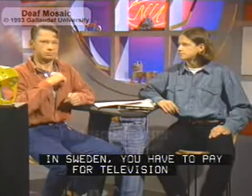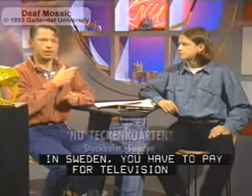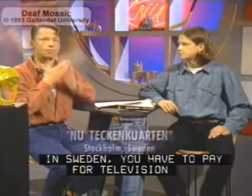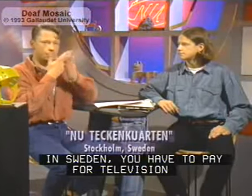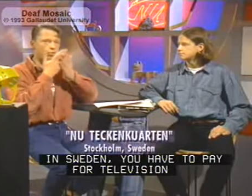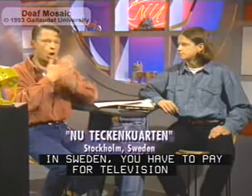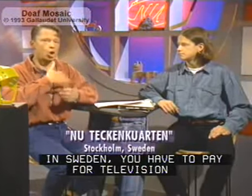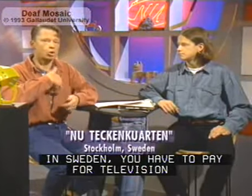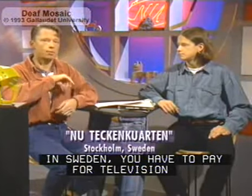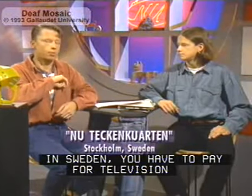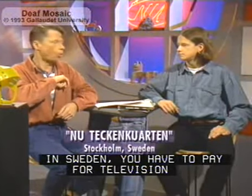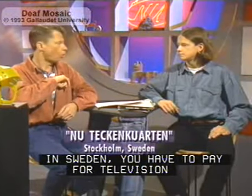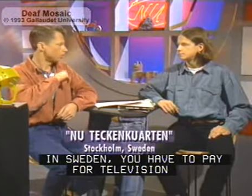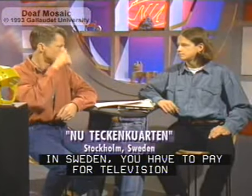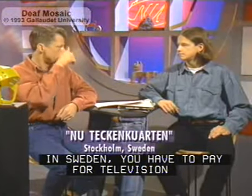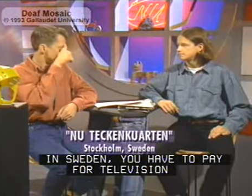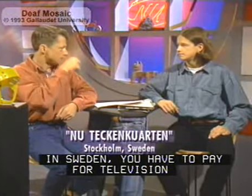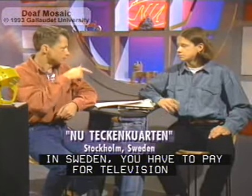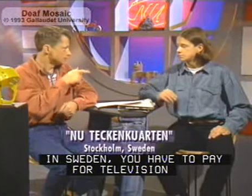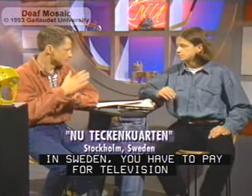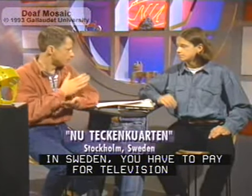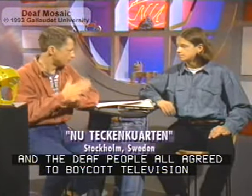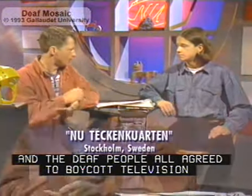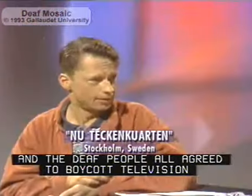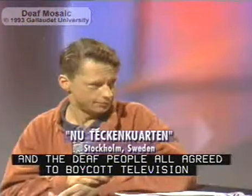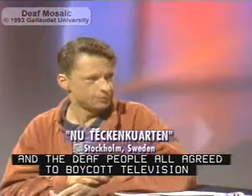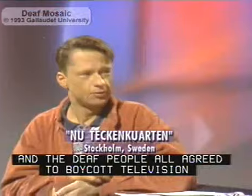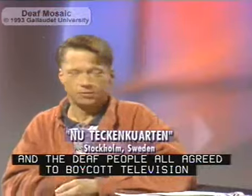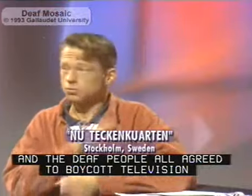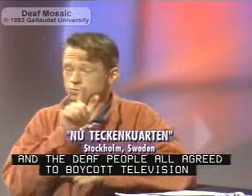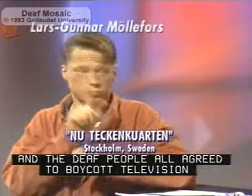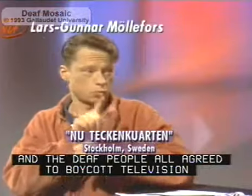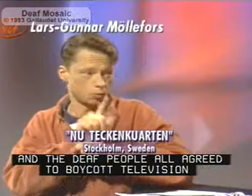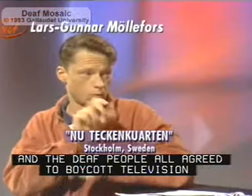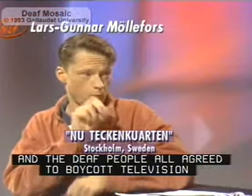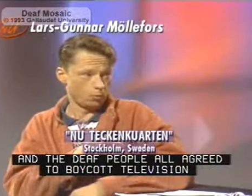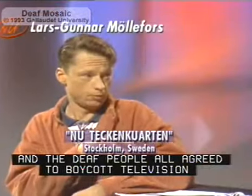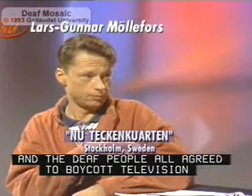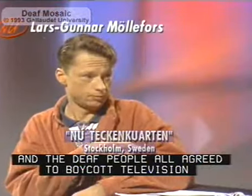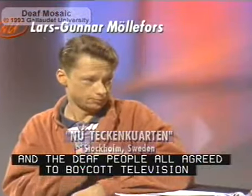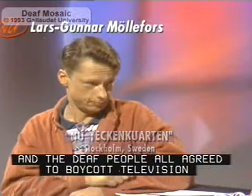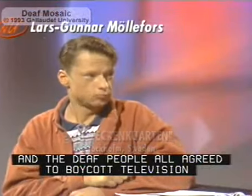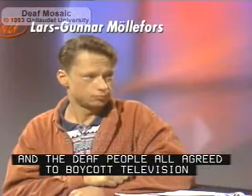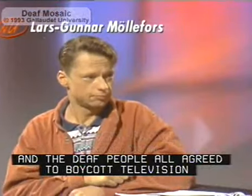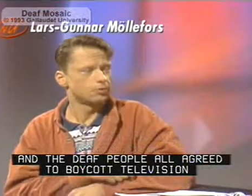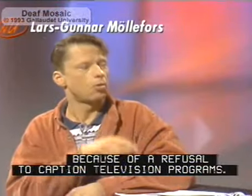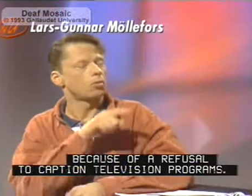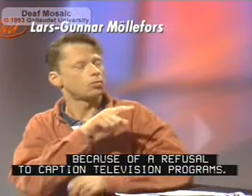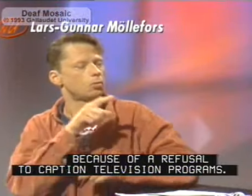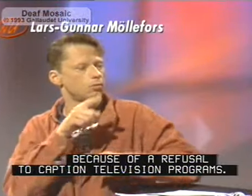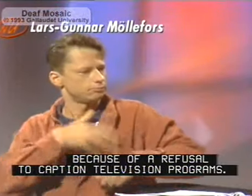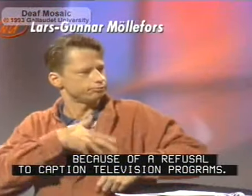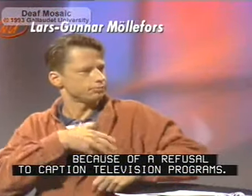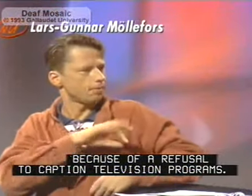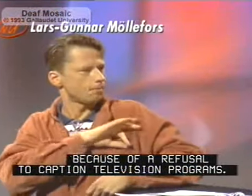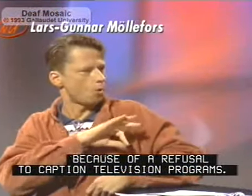In Sweden, you have to pay for television, and the deaf people all agreed to boycott television because of a refusal